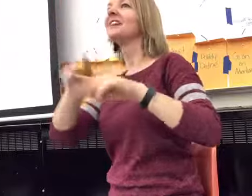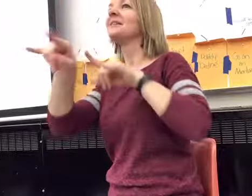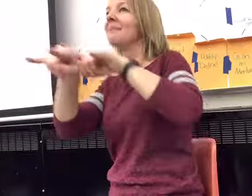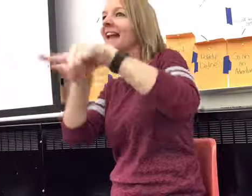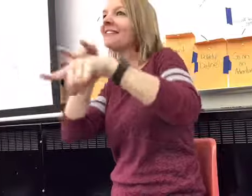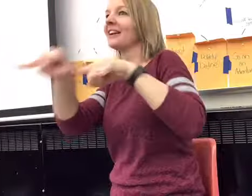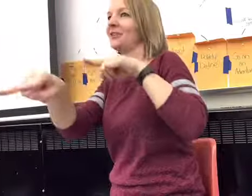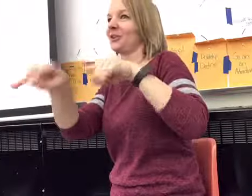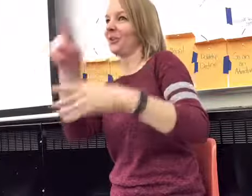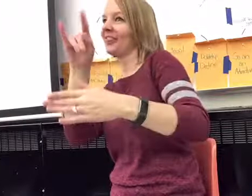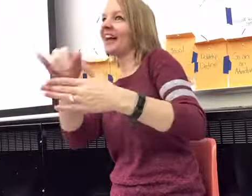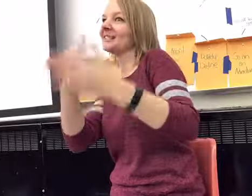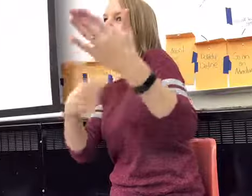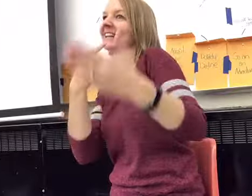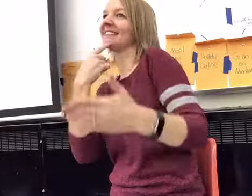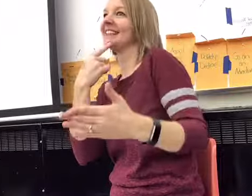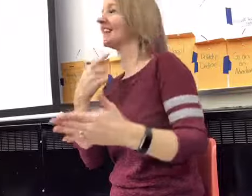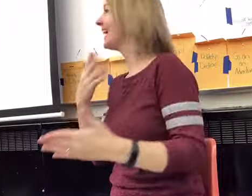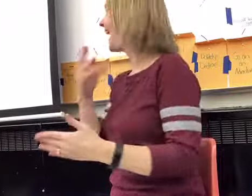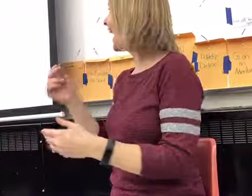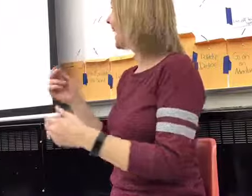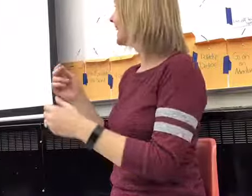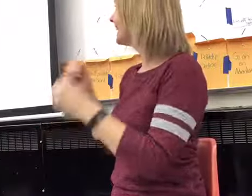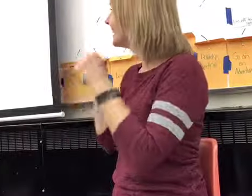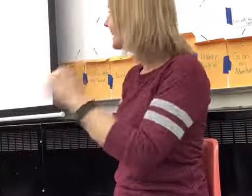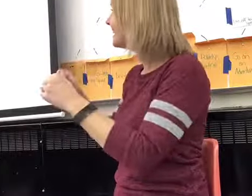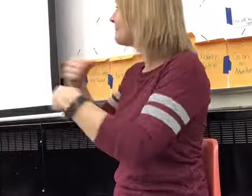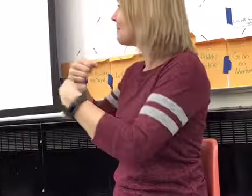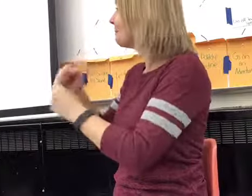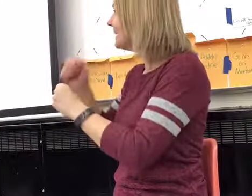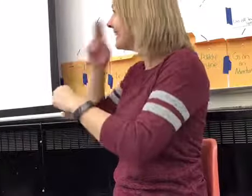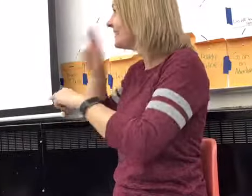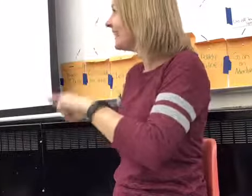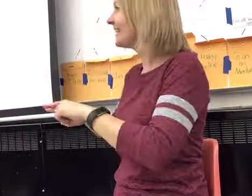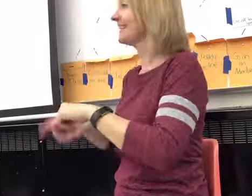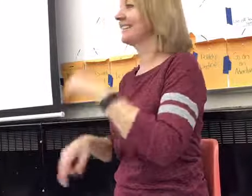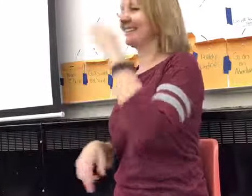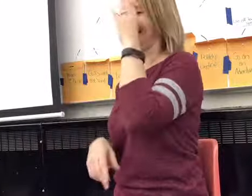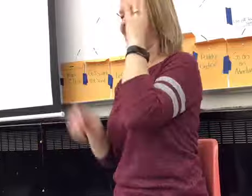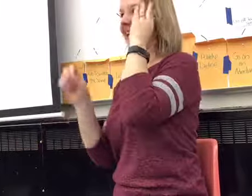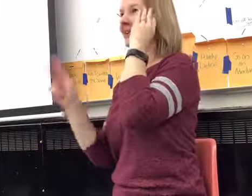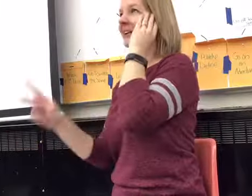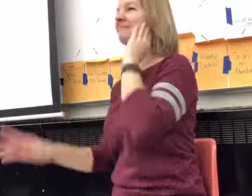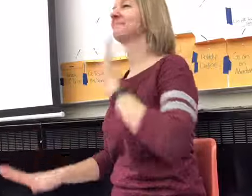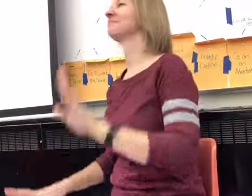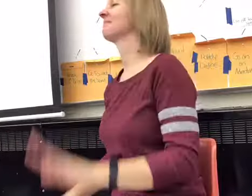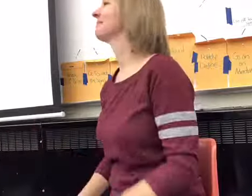what I said in your note. Okay, but he causes the fun. Okay. All right, now,